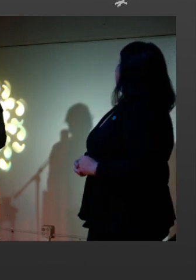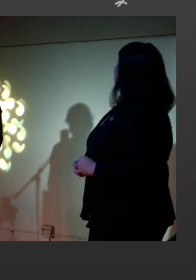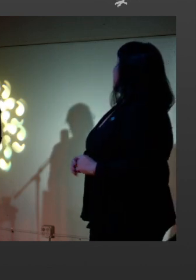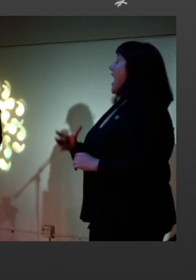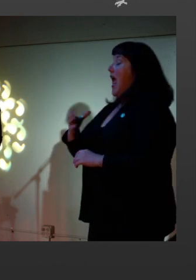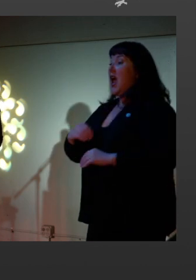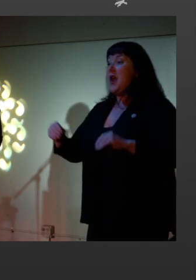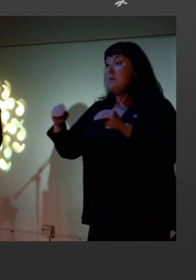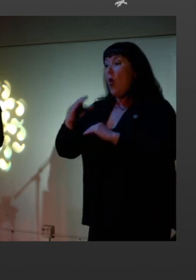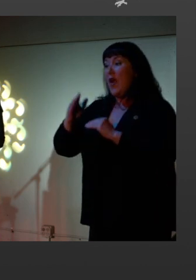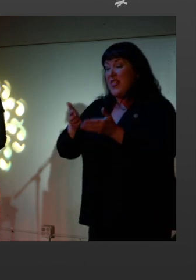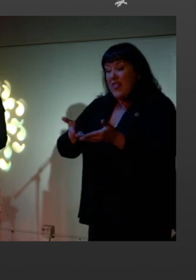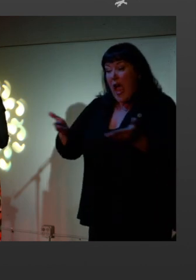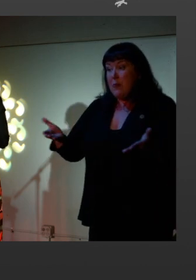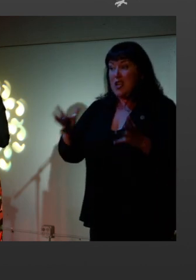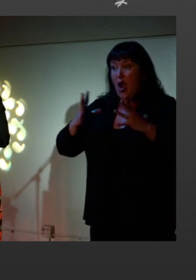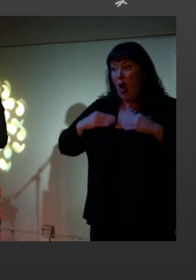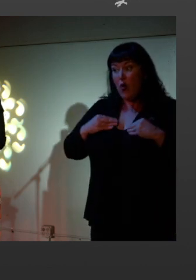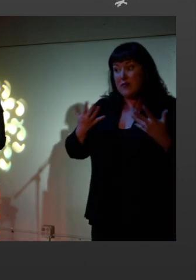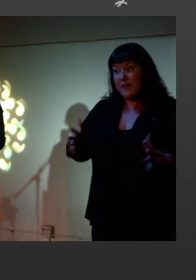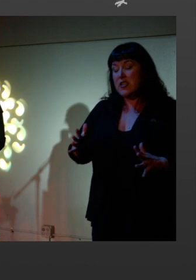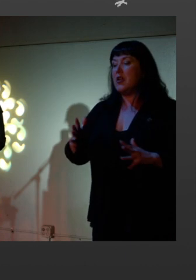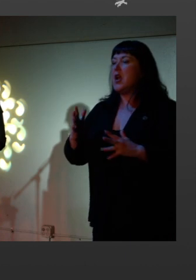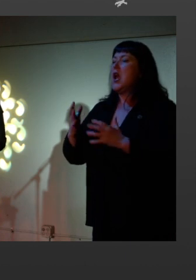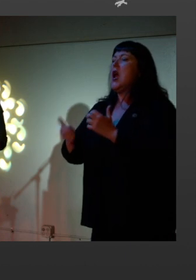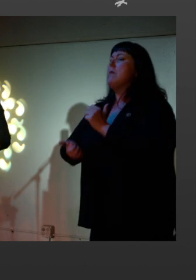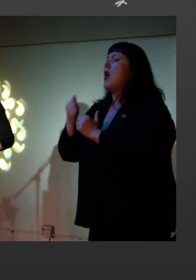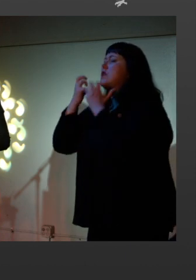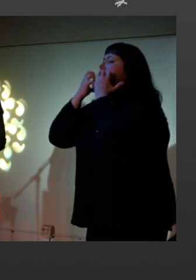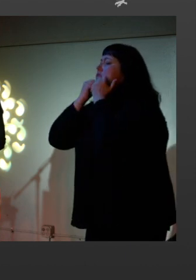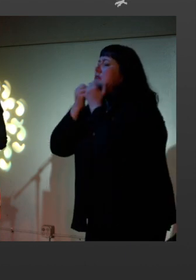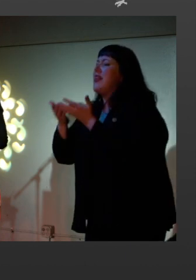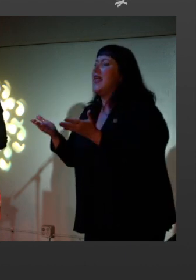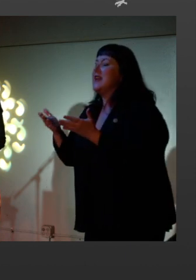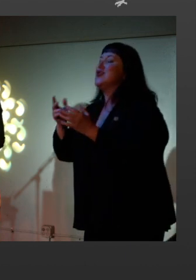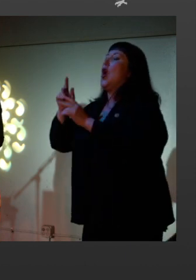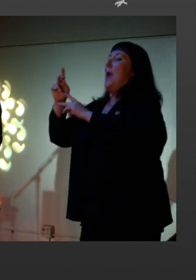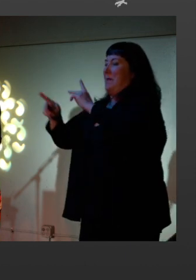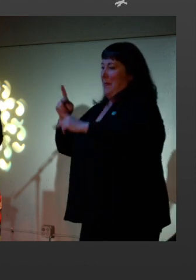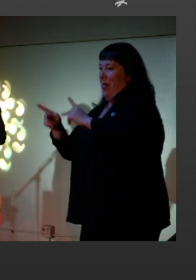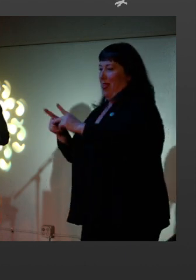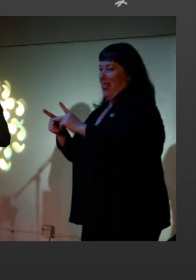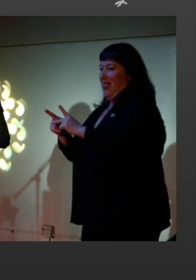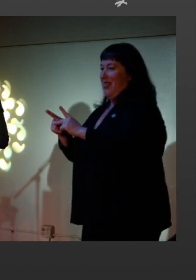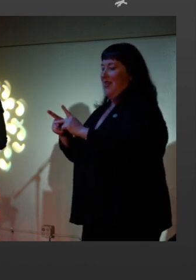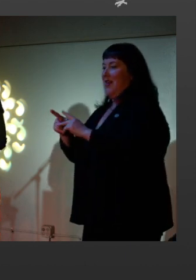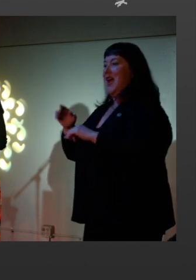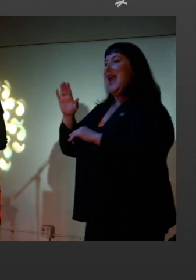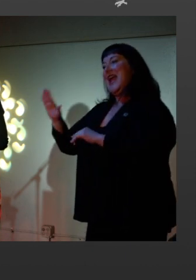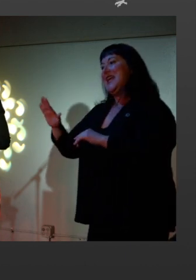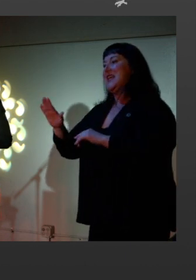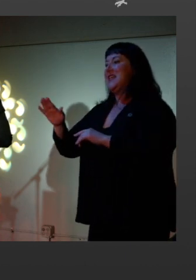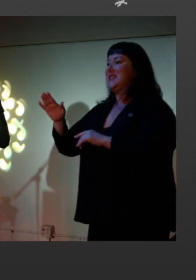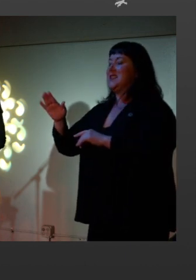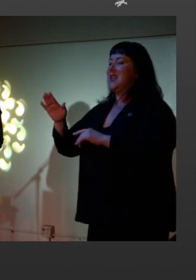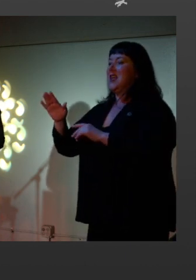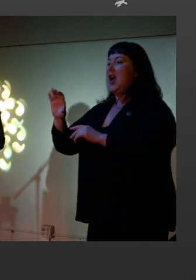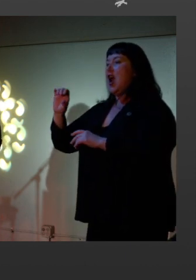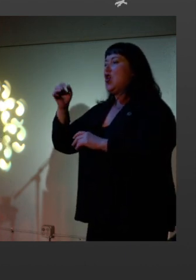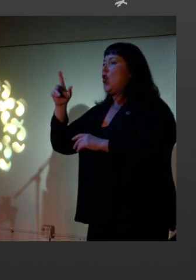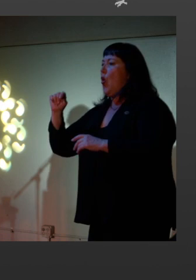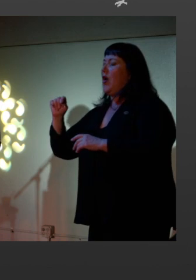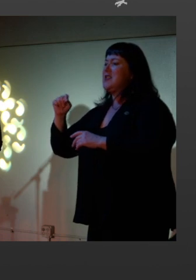And even more than the objects he owned, his most treasured possessions were the people he acquired. His court hired John Dee, Tycho